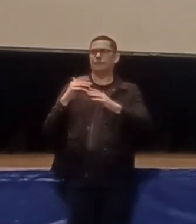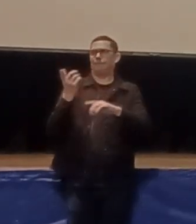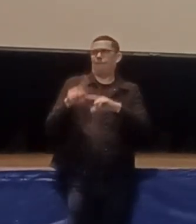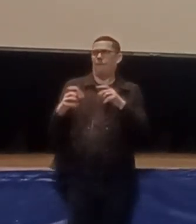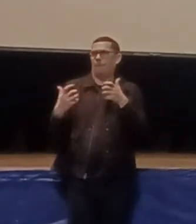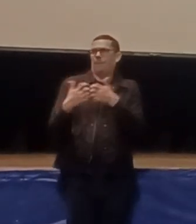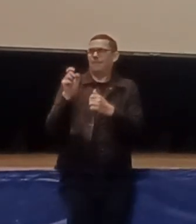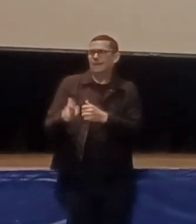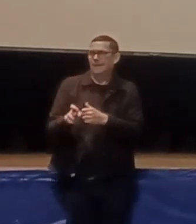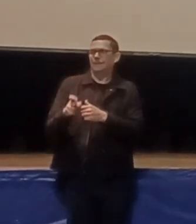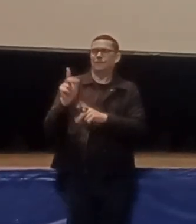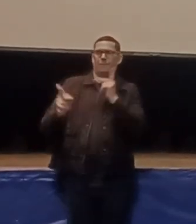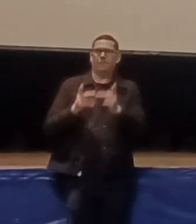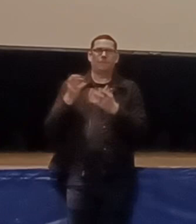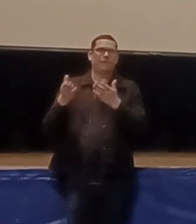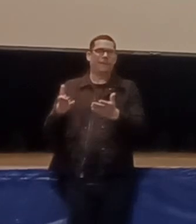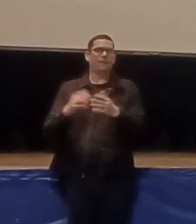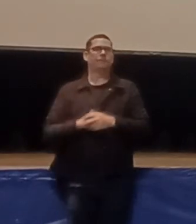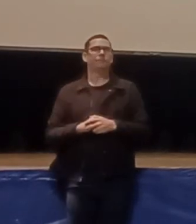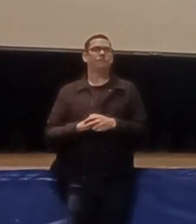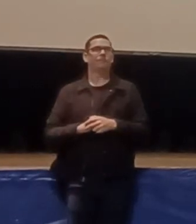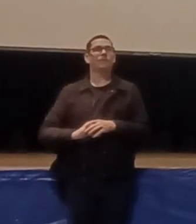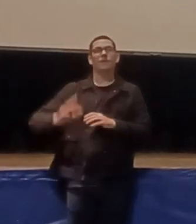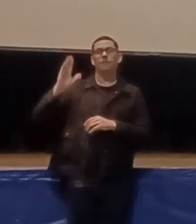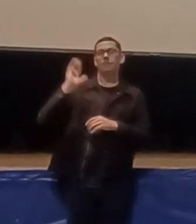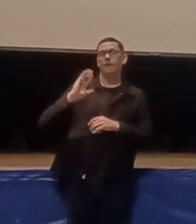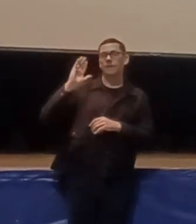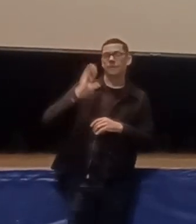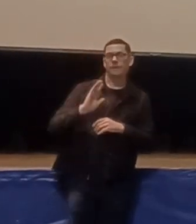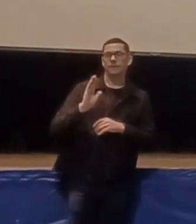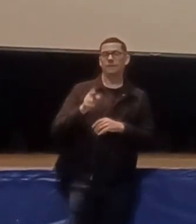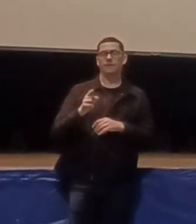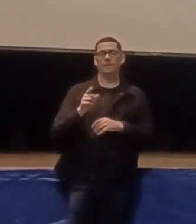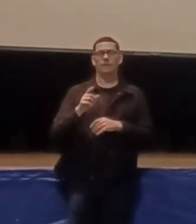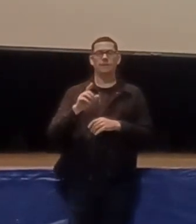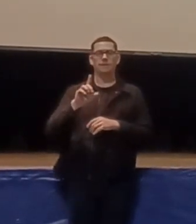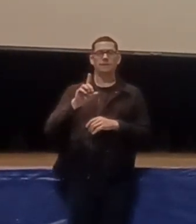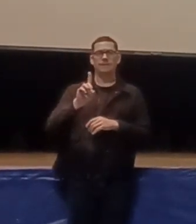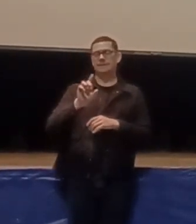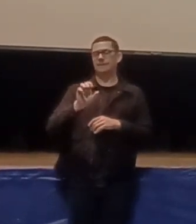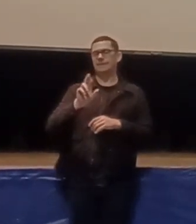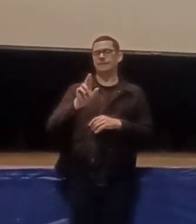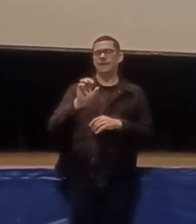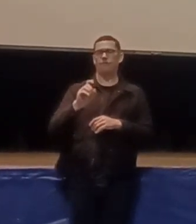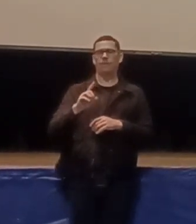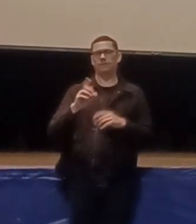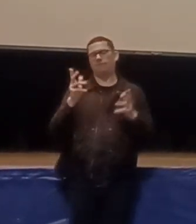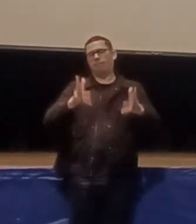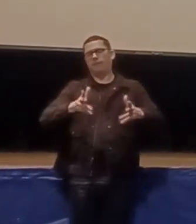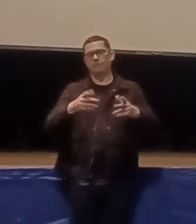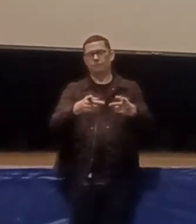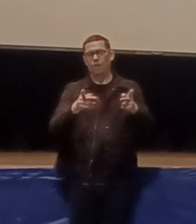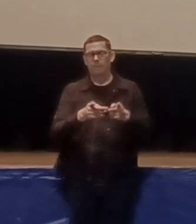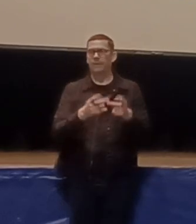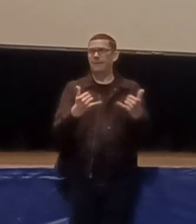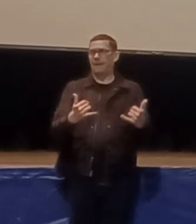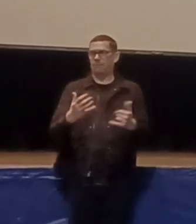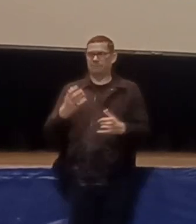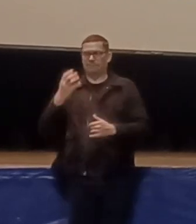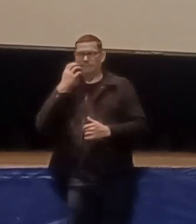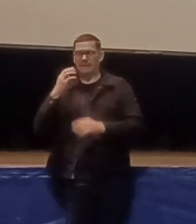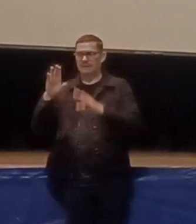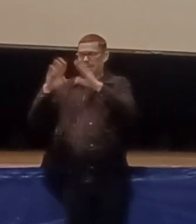already has. Back then, vacant and derelict properties were the major housing concern. Today, we face an acute need for dense housing within walking